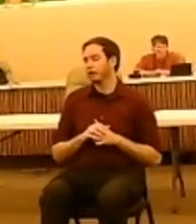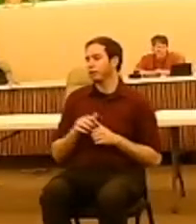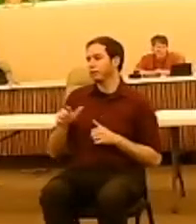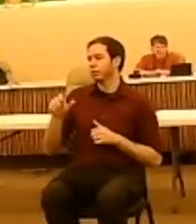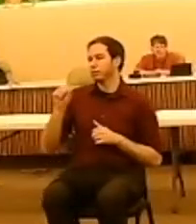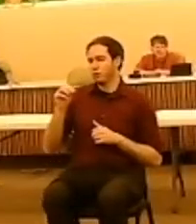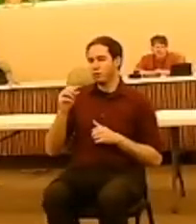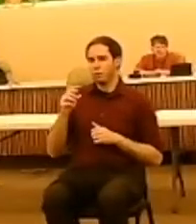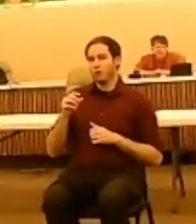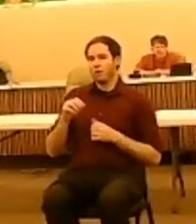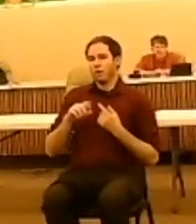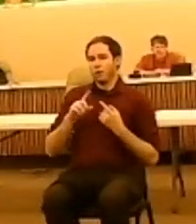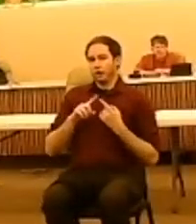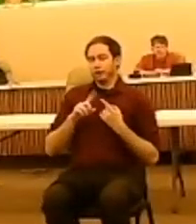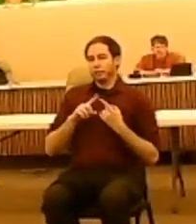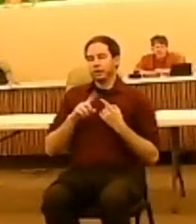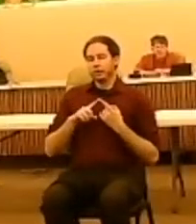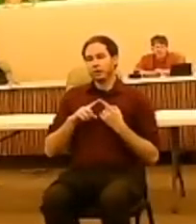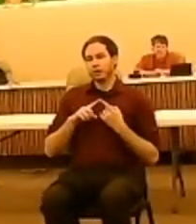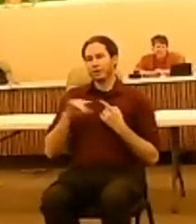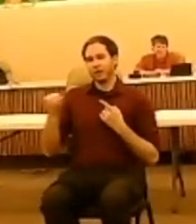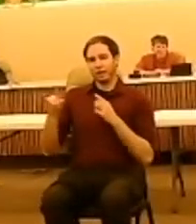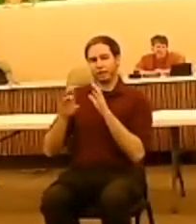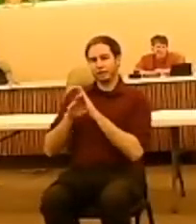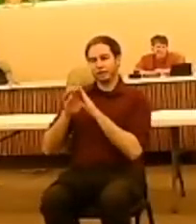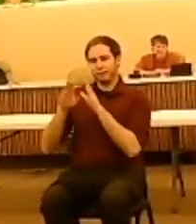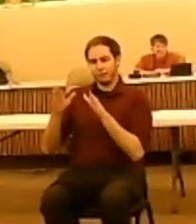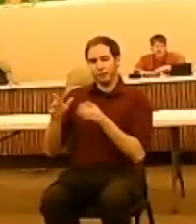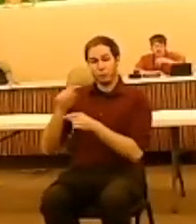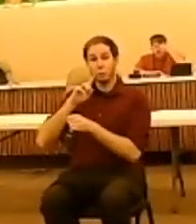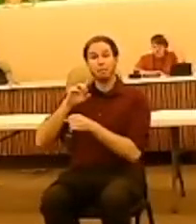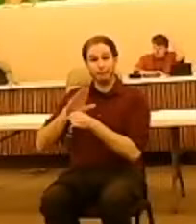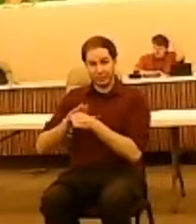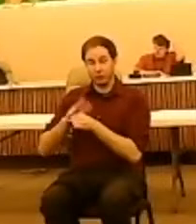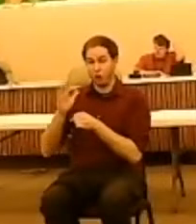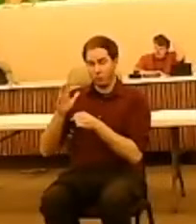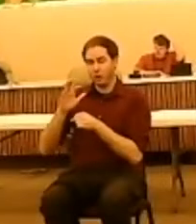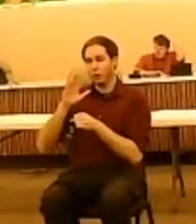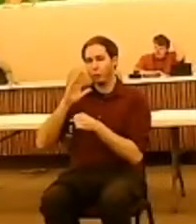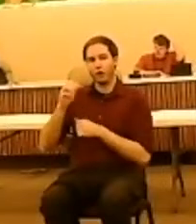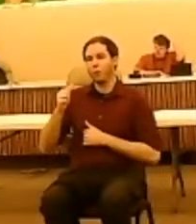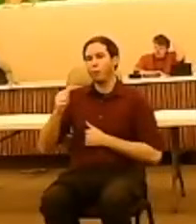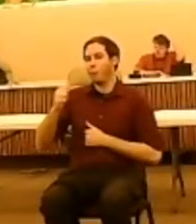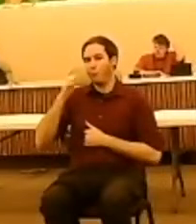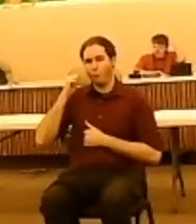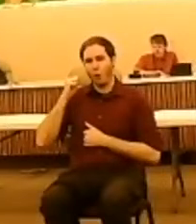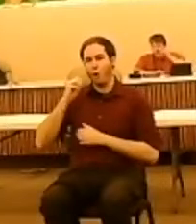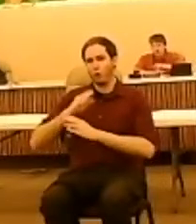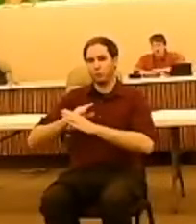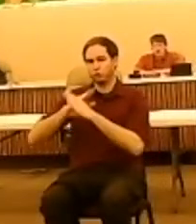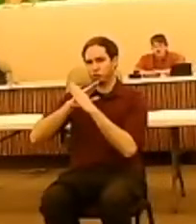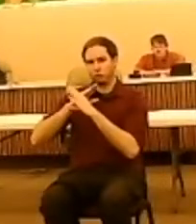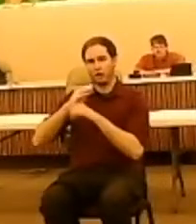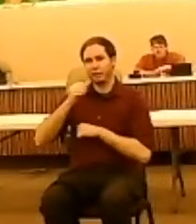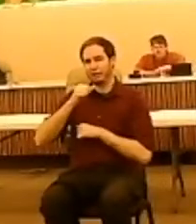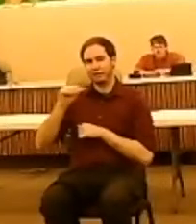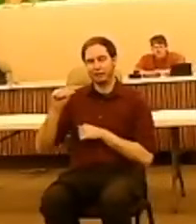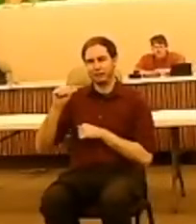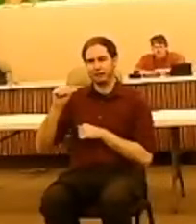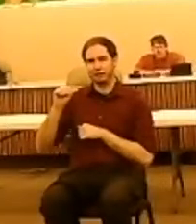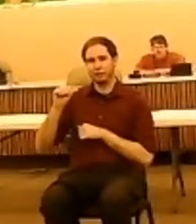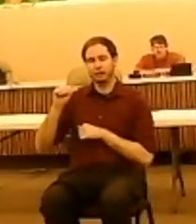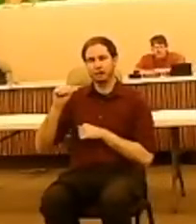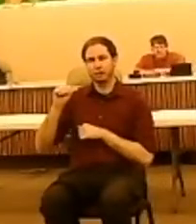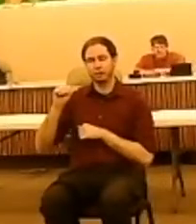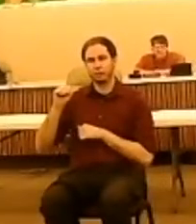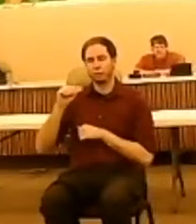One of the things that the developer has already committed to is to not obstruct the view, work to